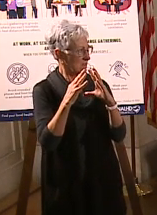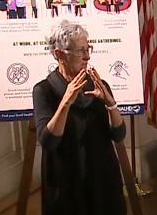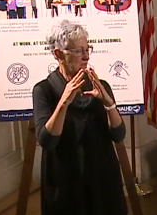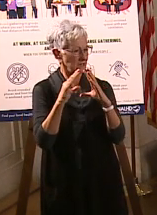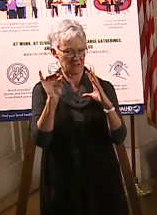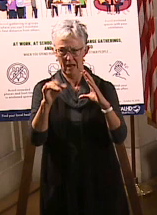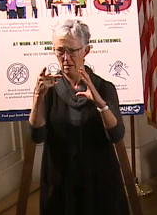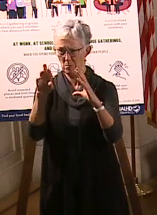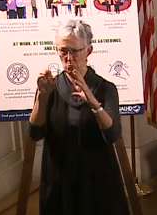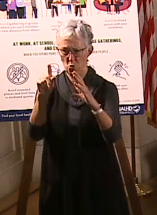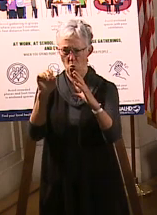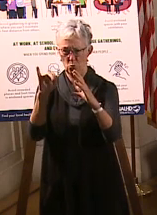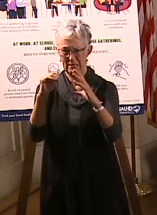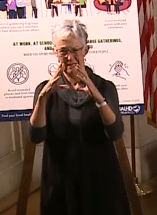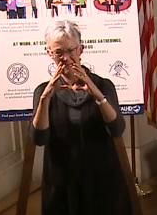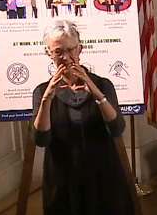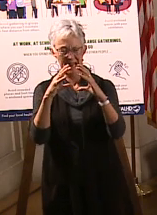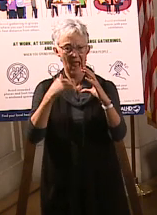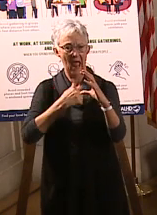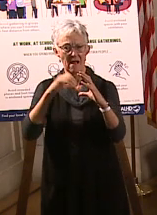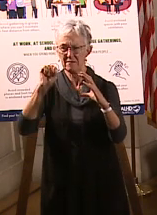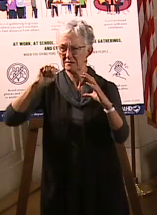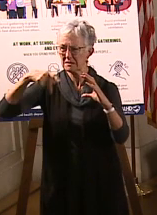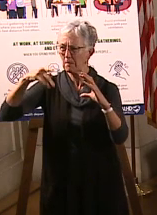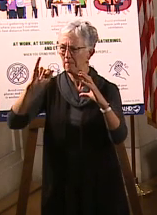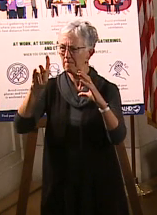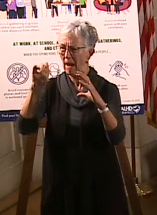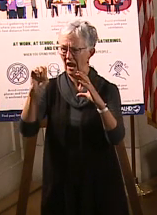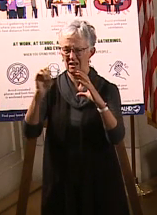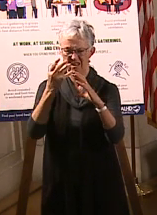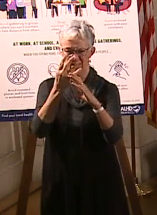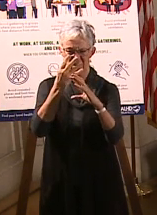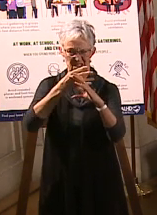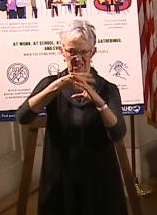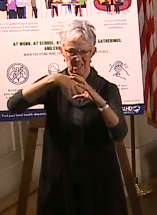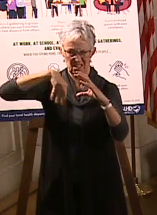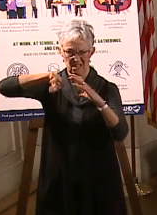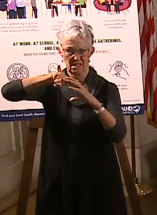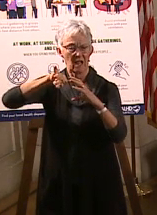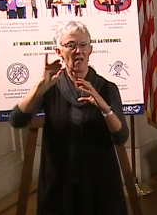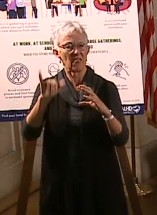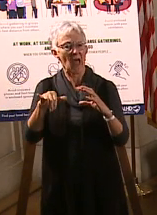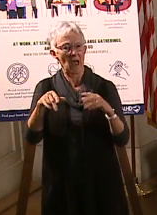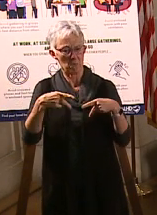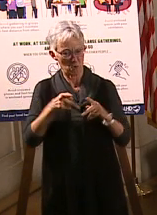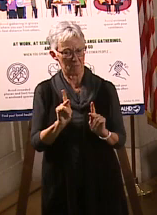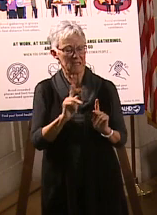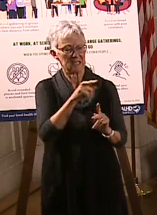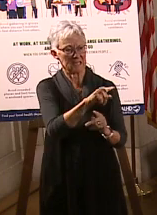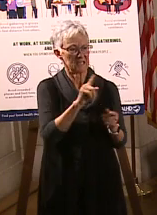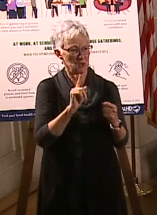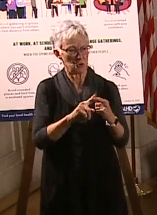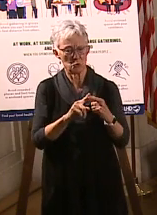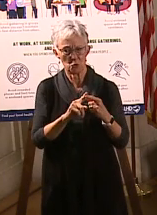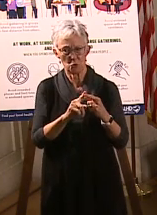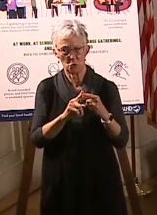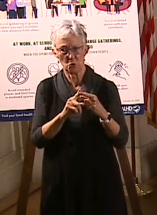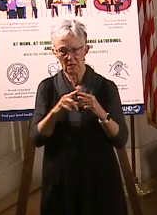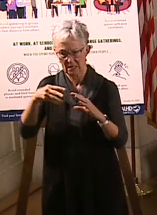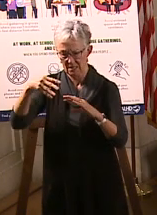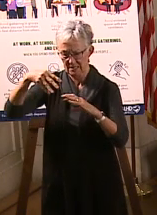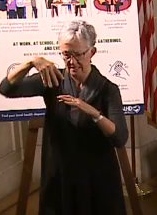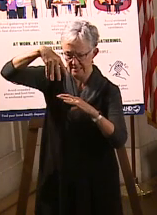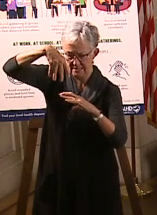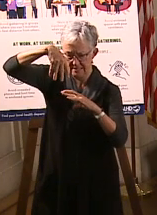are what we think, the mutations on these spike proteins are what allows it to bind to these ACE